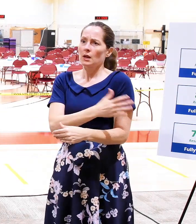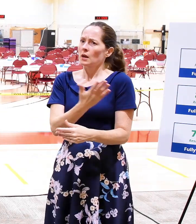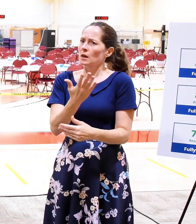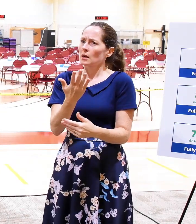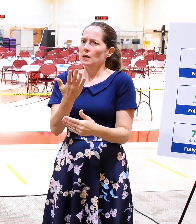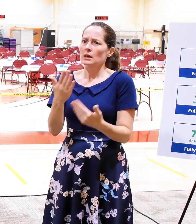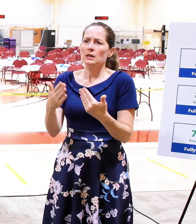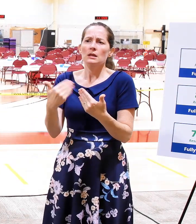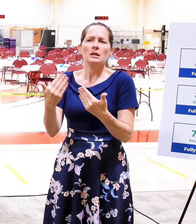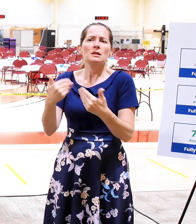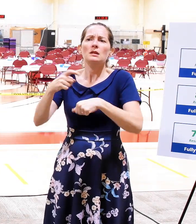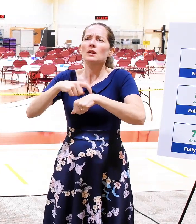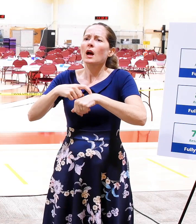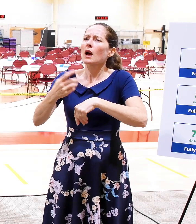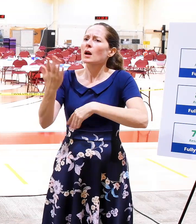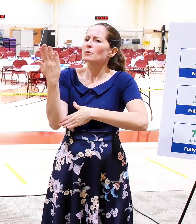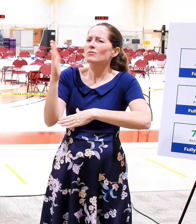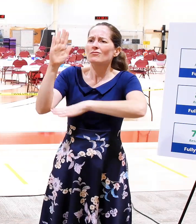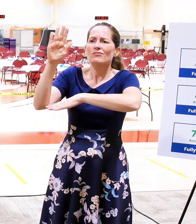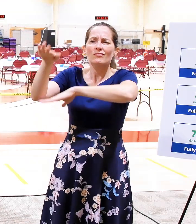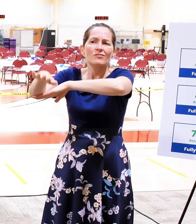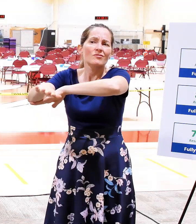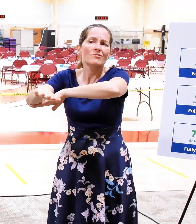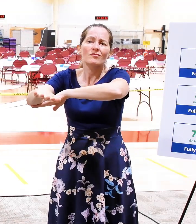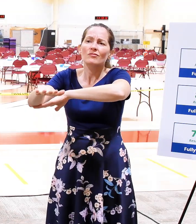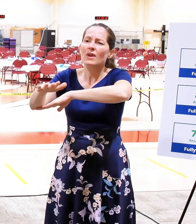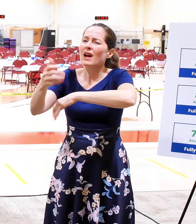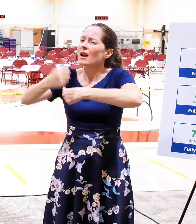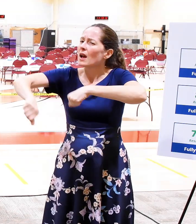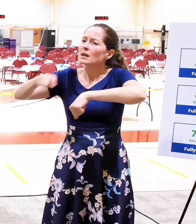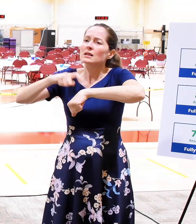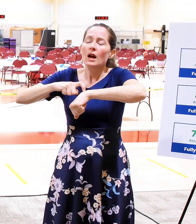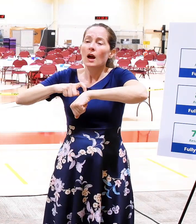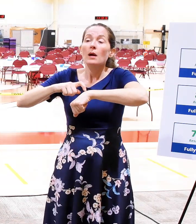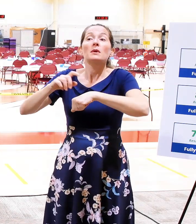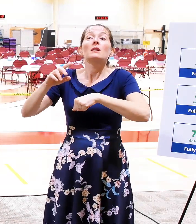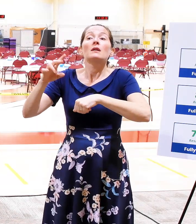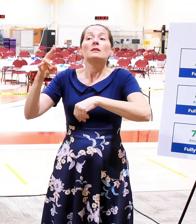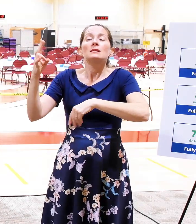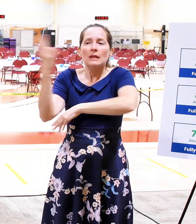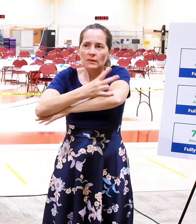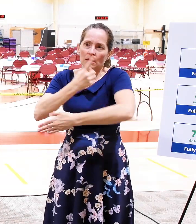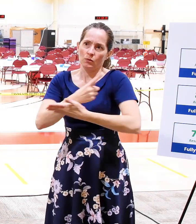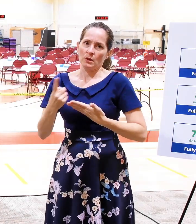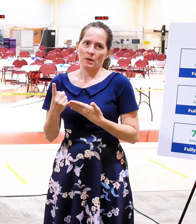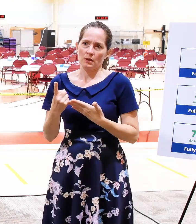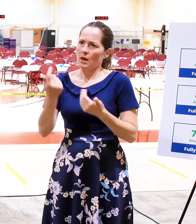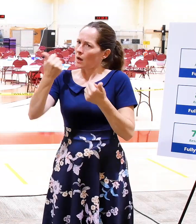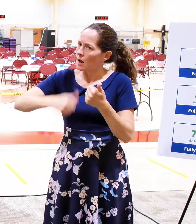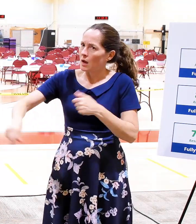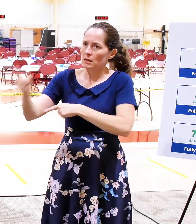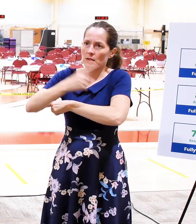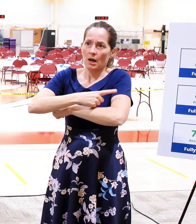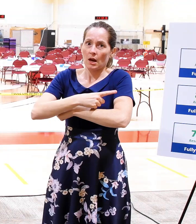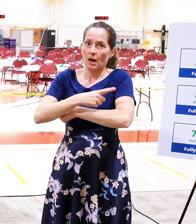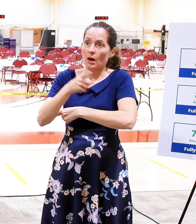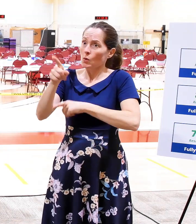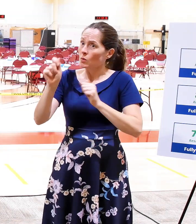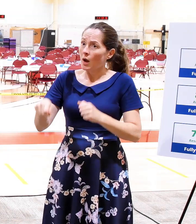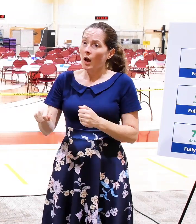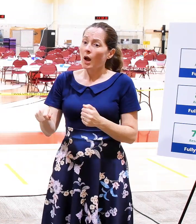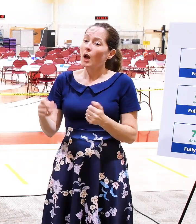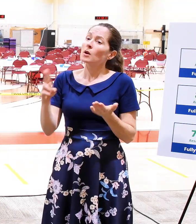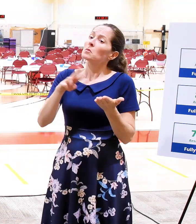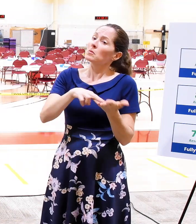virtually find a place to get vaccinated from dawn through dusk, 7 days a week. You can sign up, walk up, or show